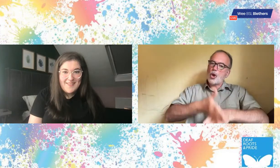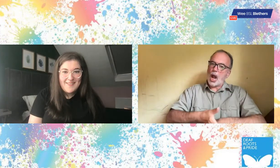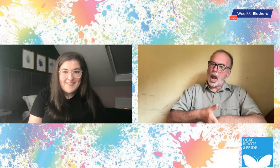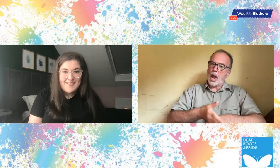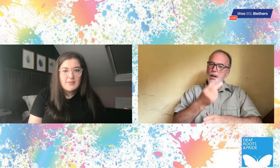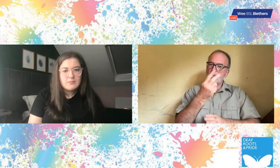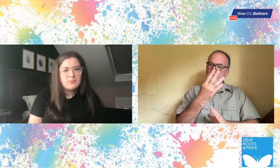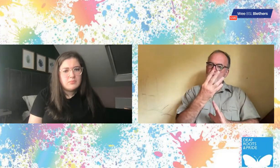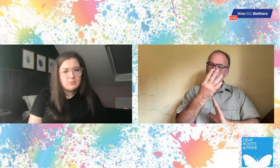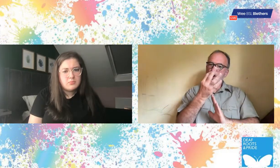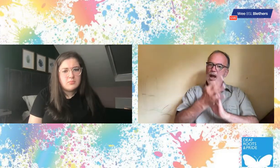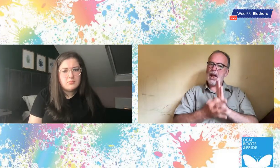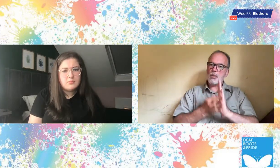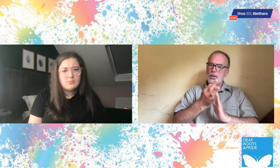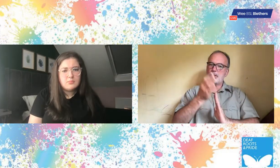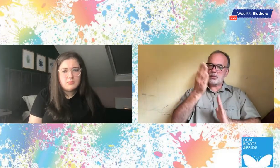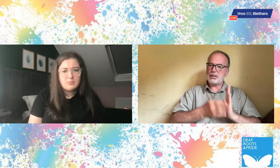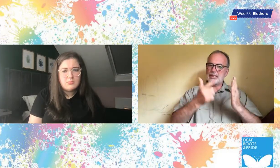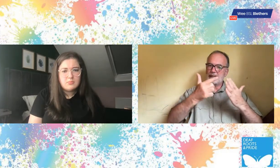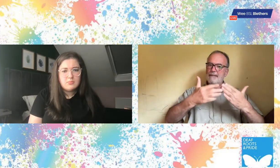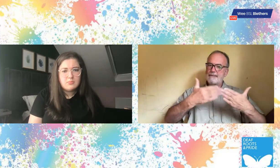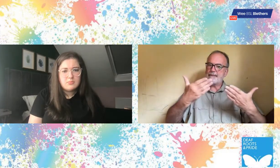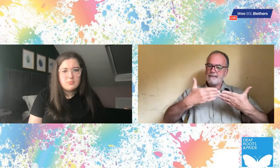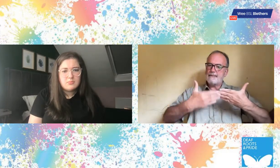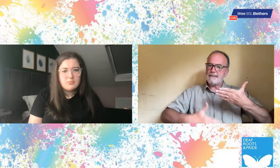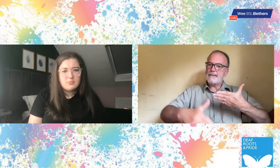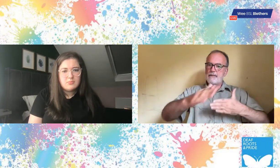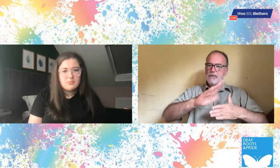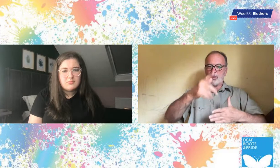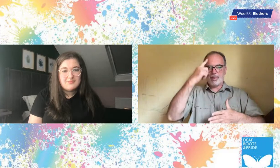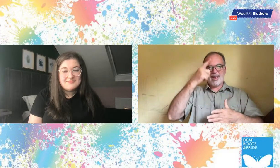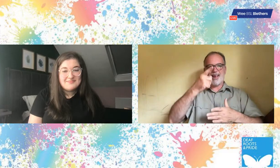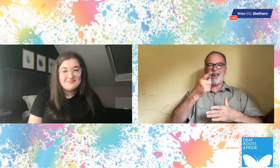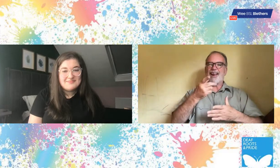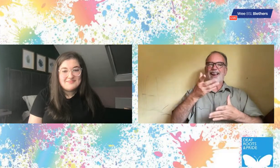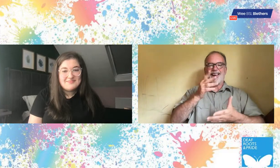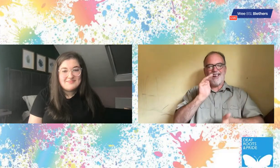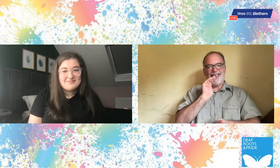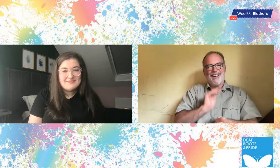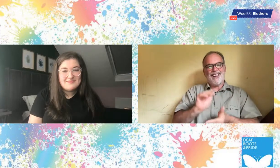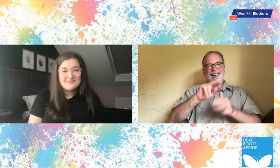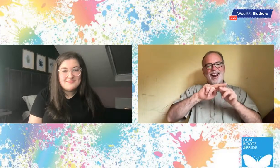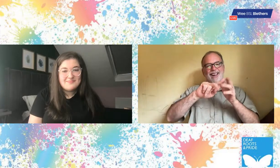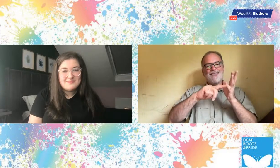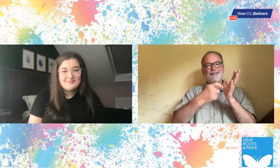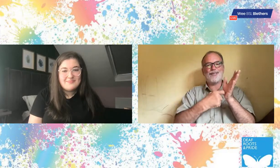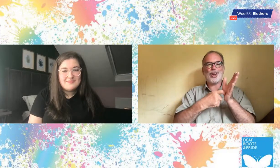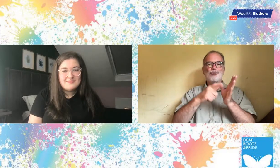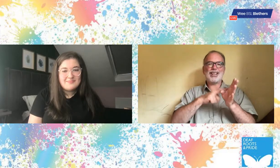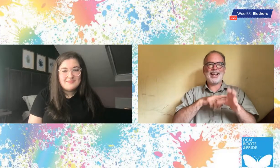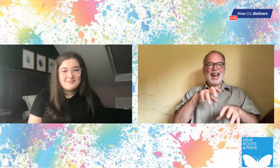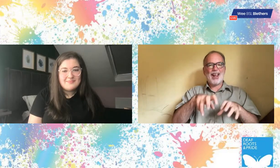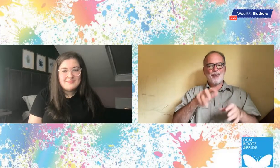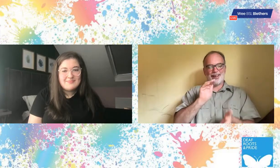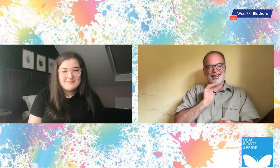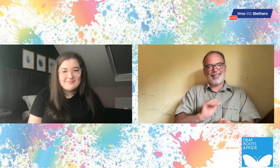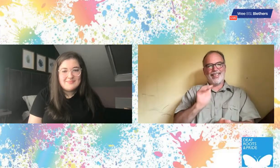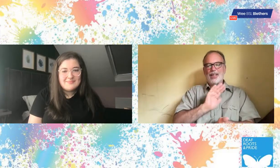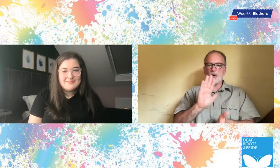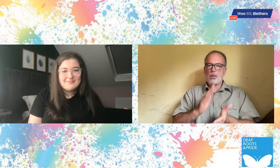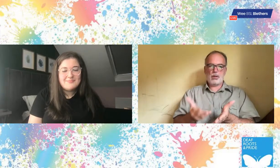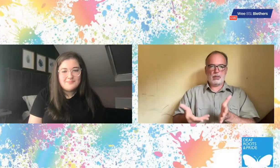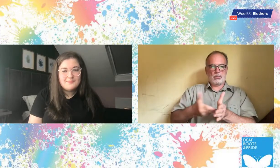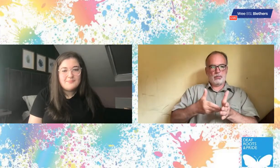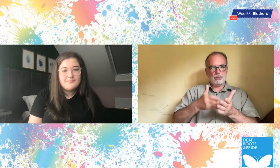that for 20 years. So I've got a lot of Wow. experience now. But I have to say, it is hard work. It's 24/7. It's not an easy thing. It's not all